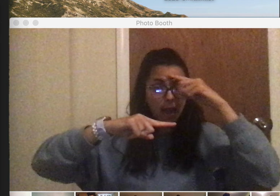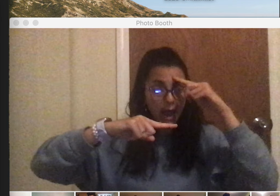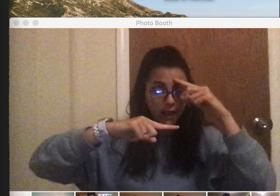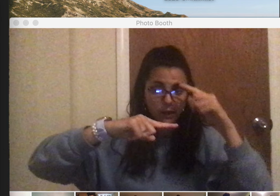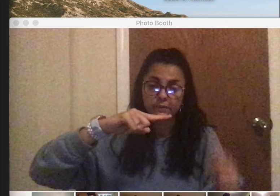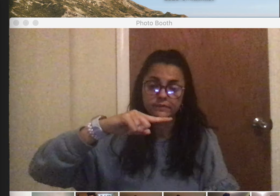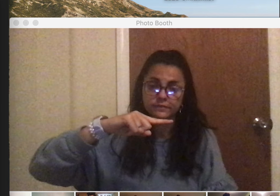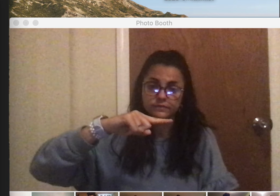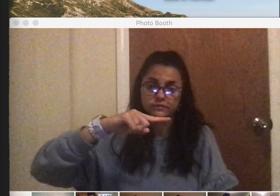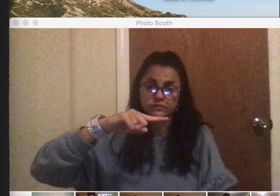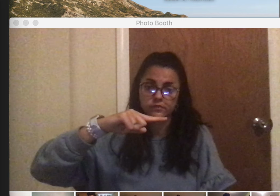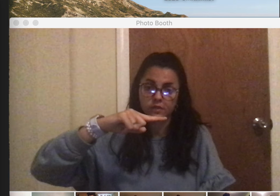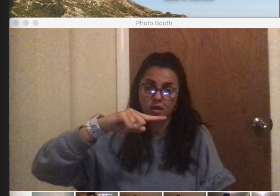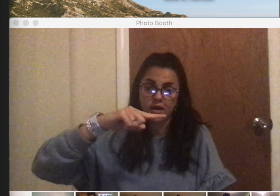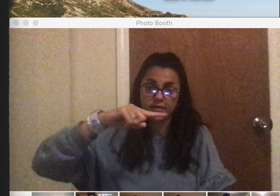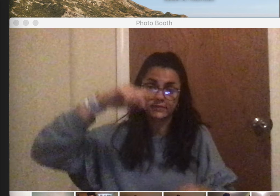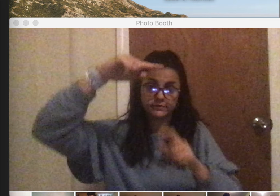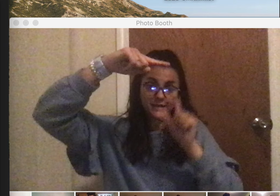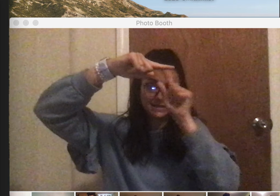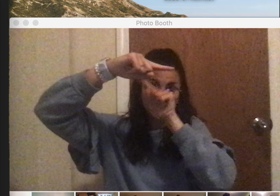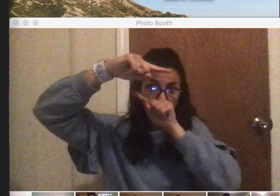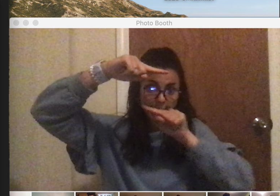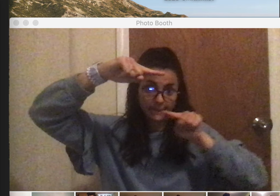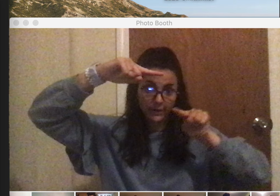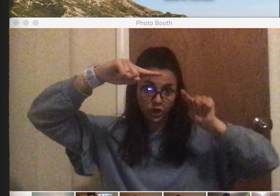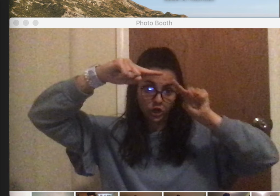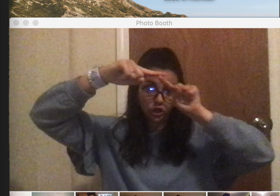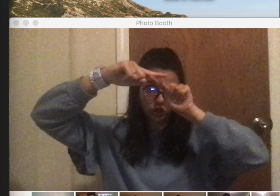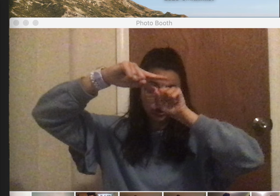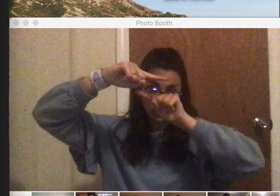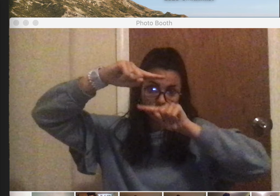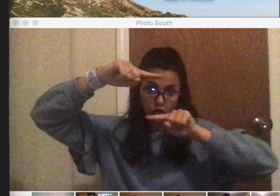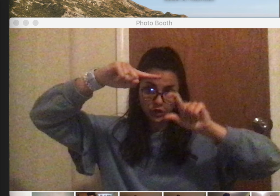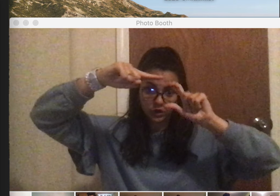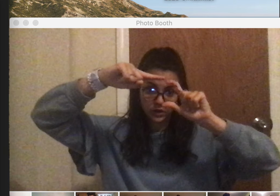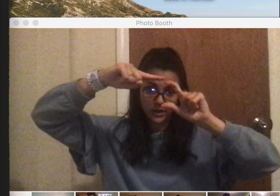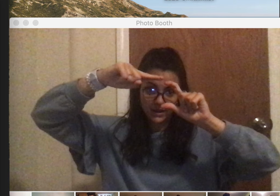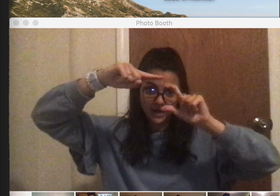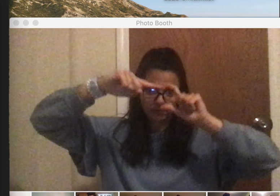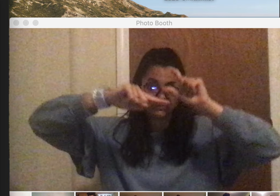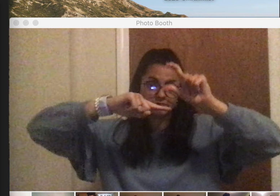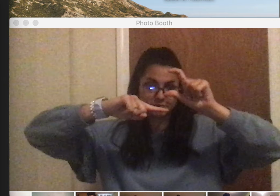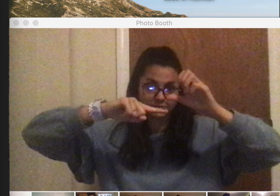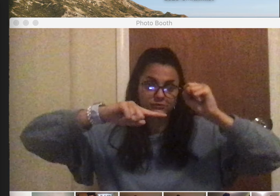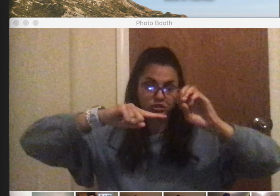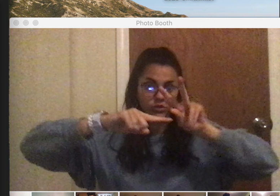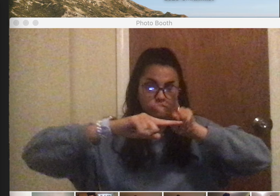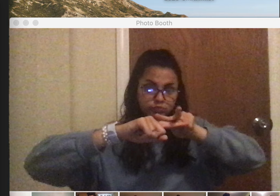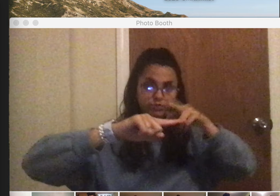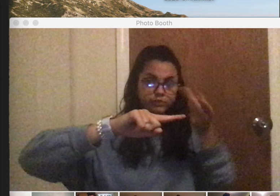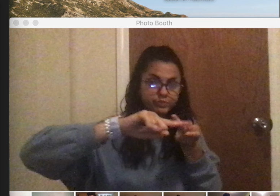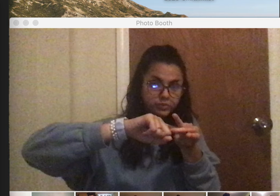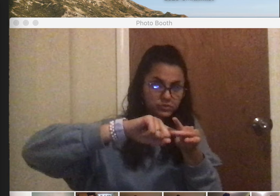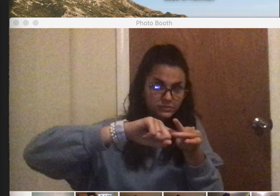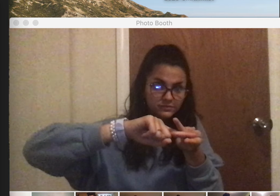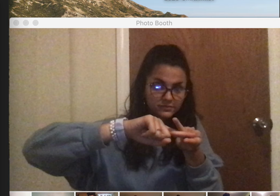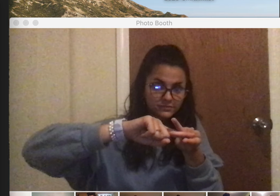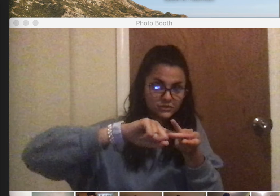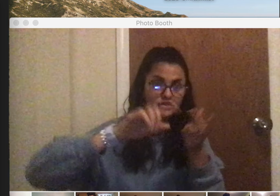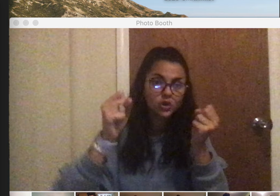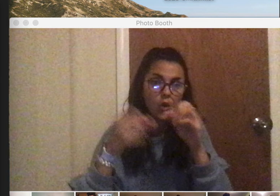I'm going to take this denominator, and I'm going to move it to the numerator to make it positive. So 4x to the